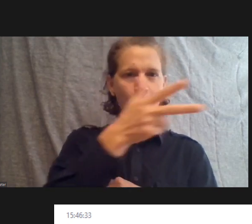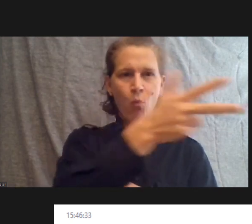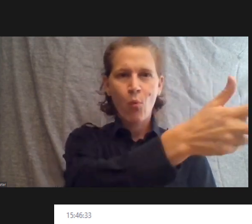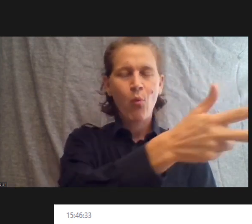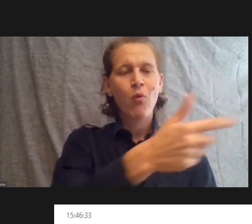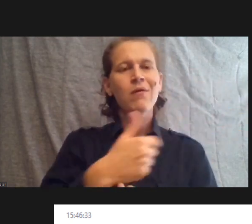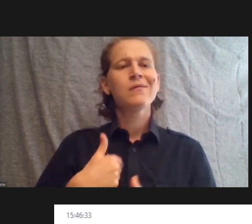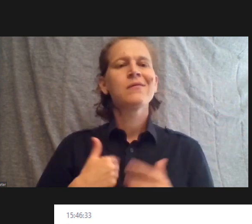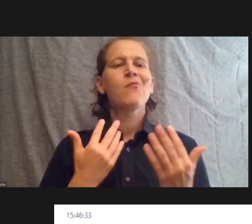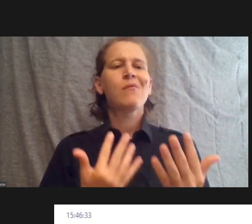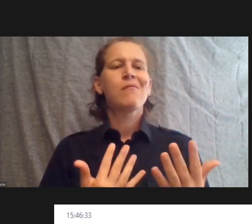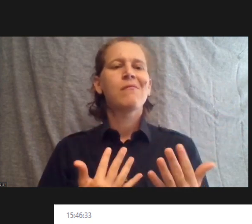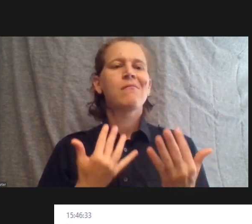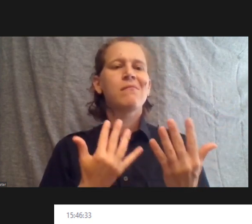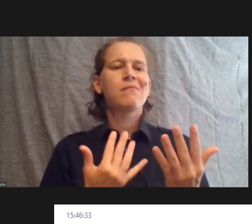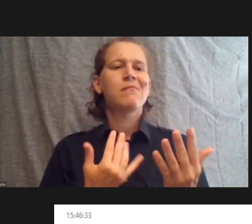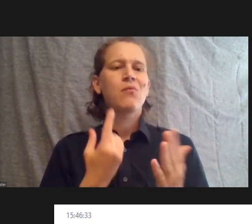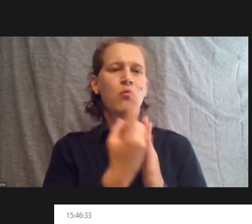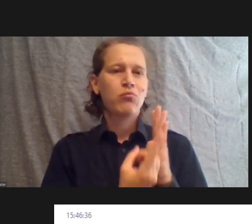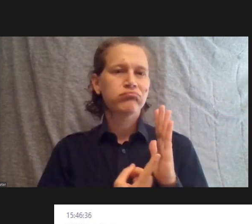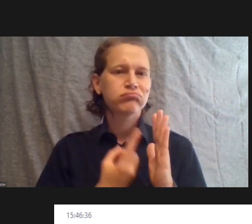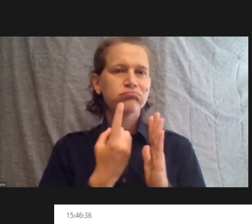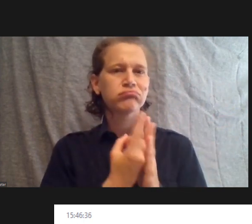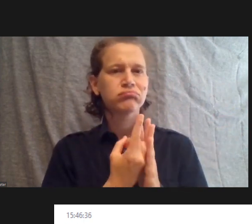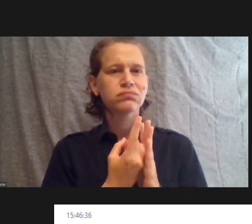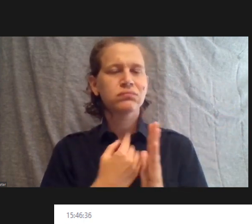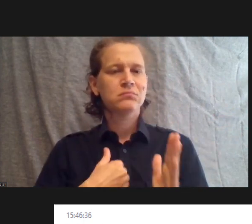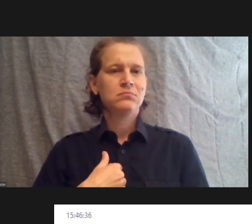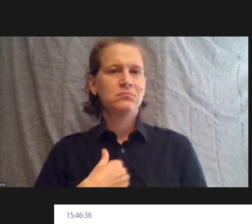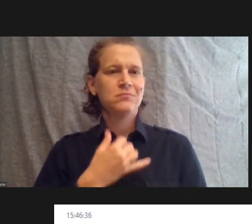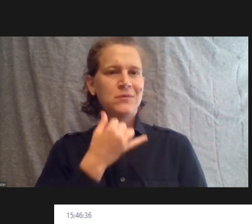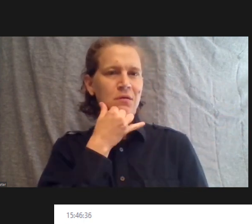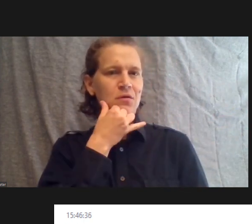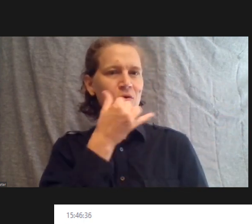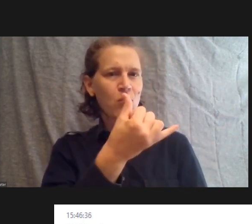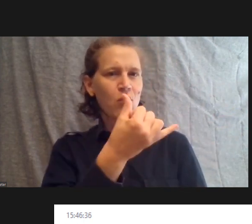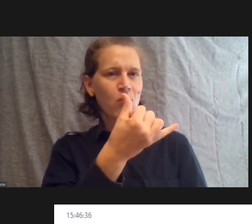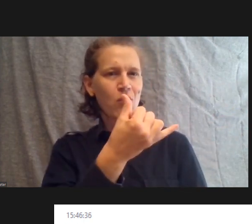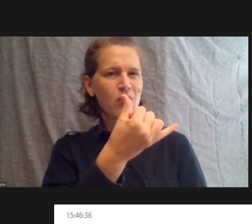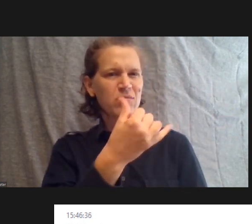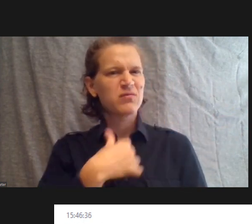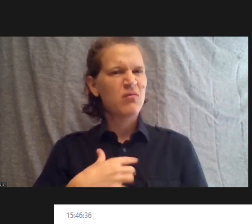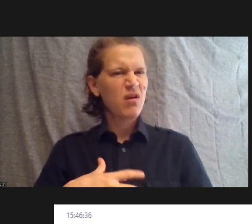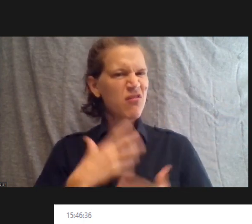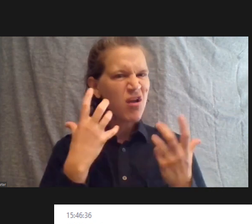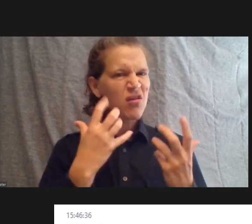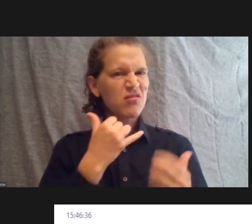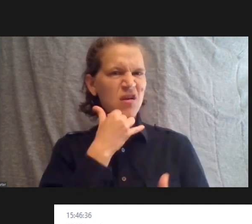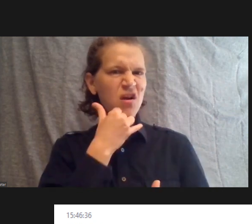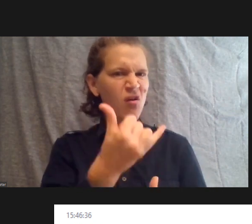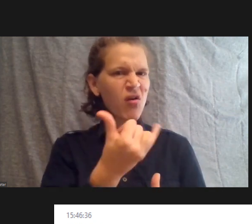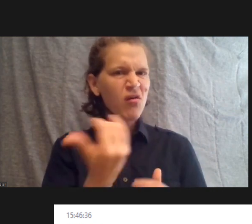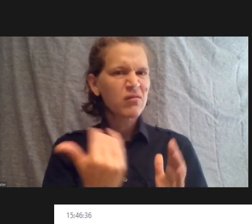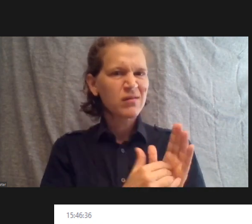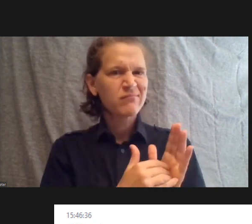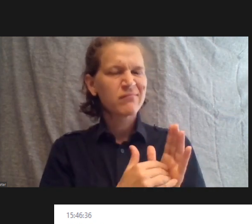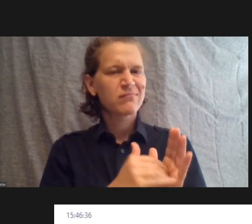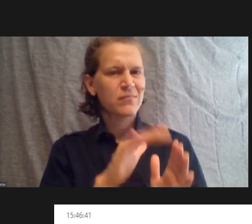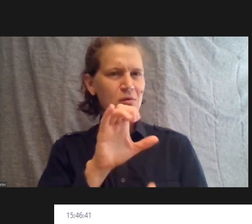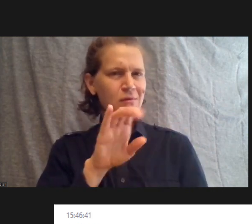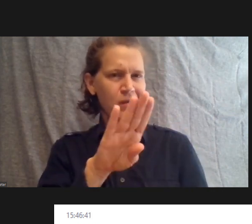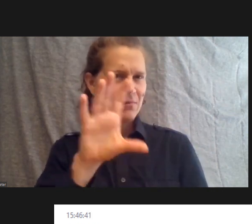waited an hour and called and got angry. I called the cab